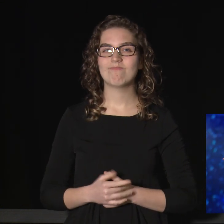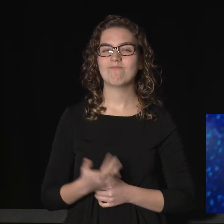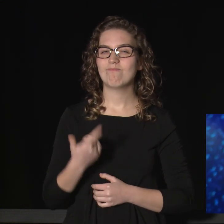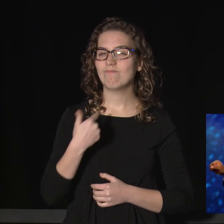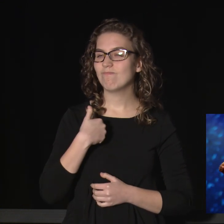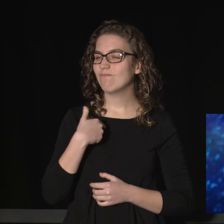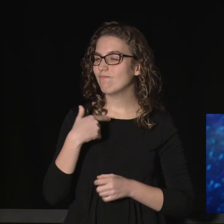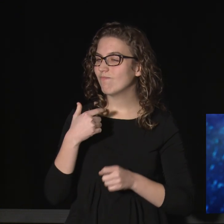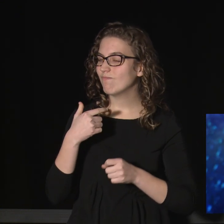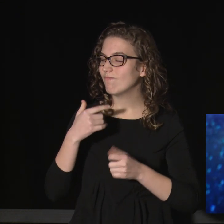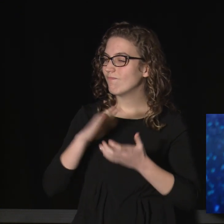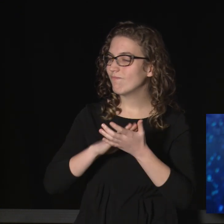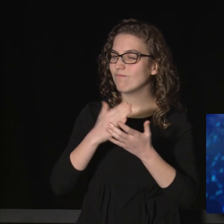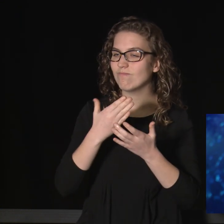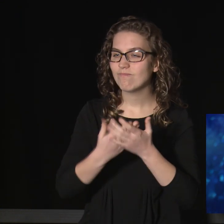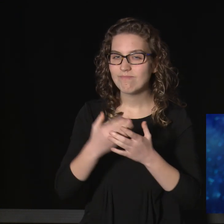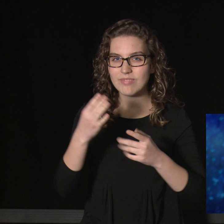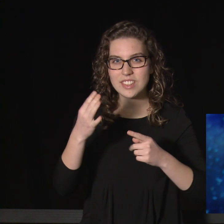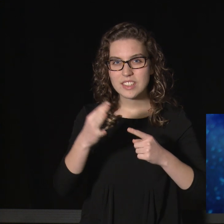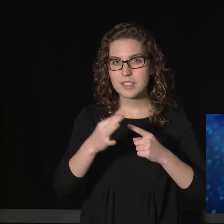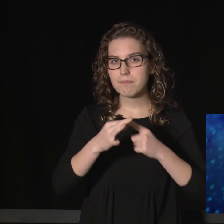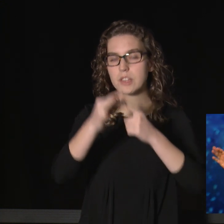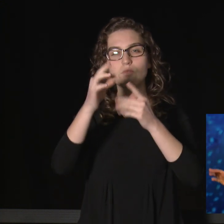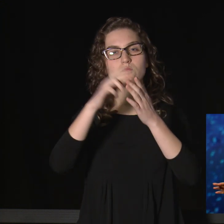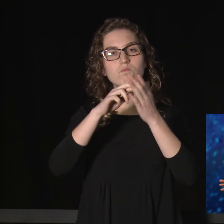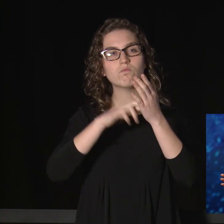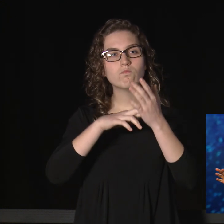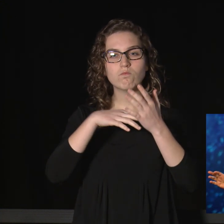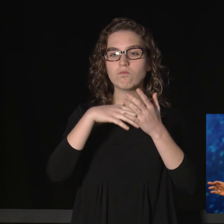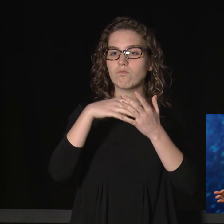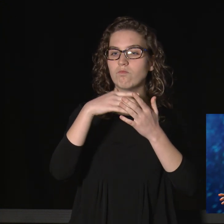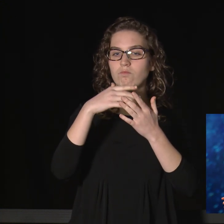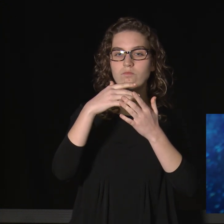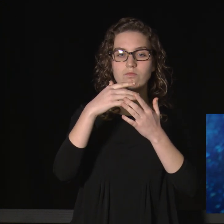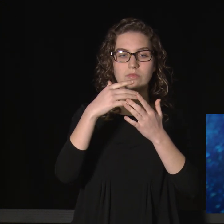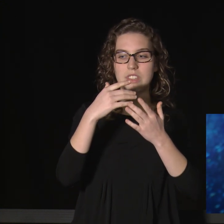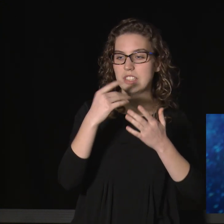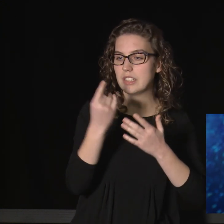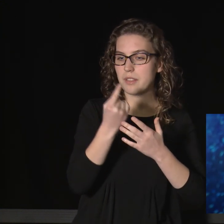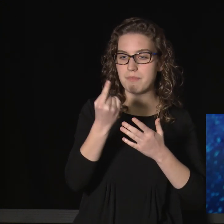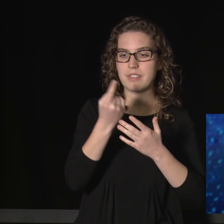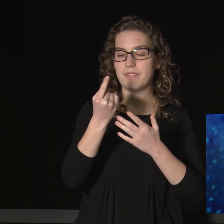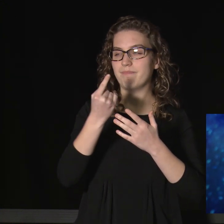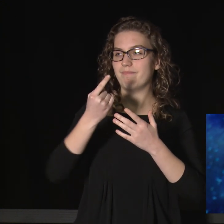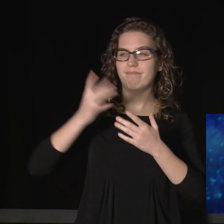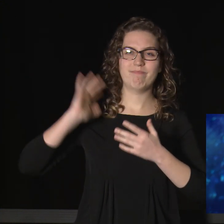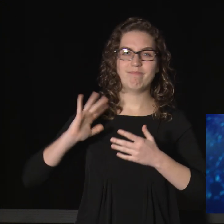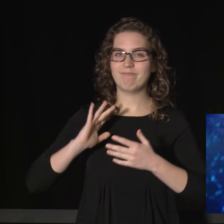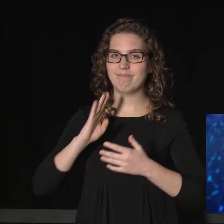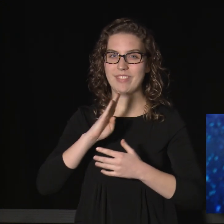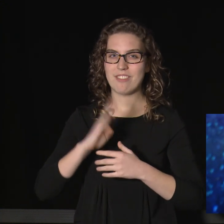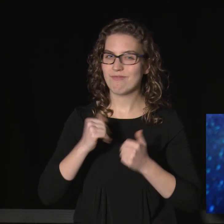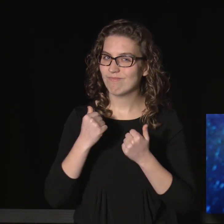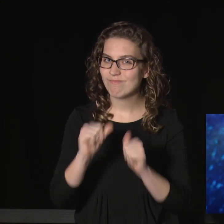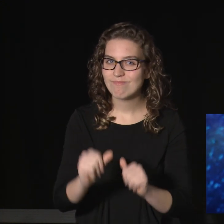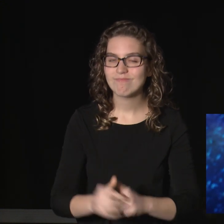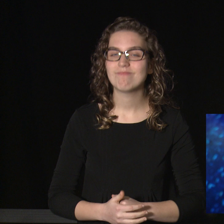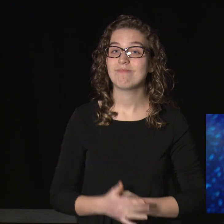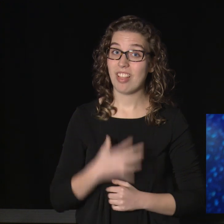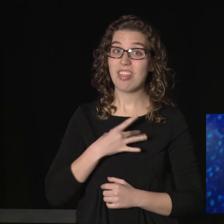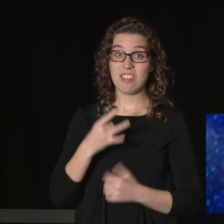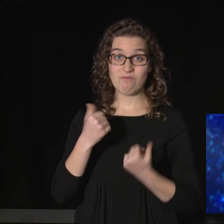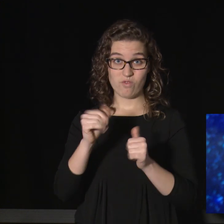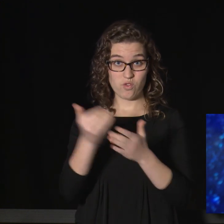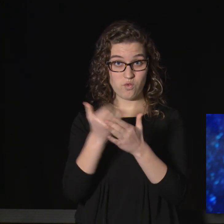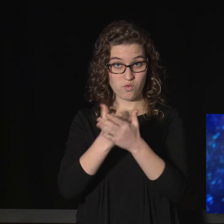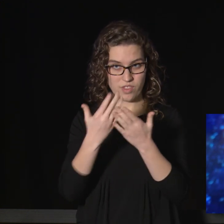I'm gonna make a special recipe for the family, something we've never had before. We like to try new things. And